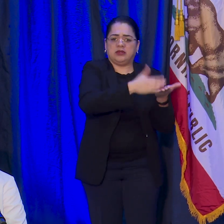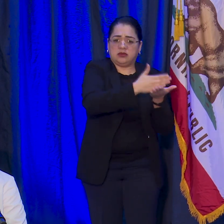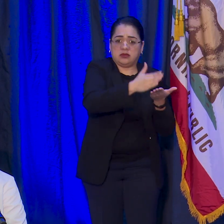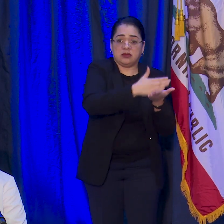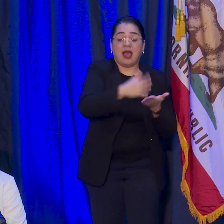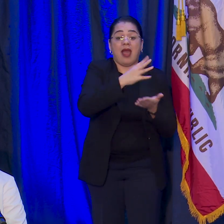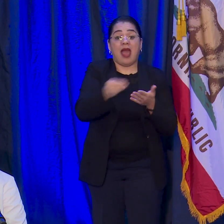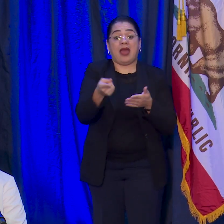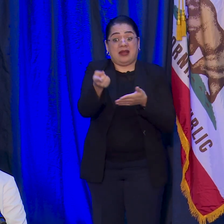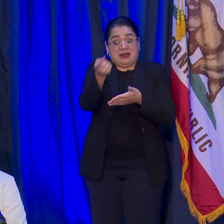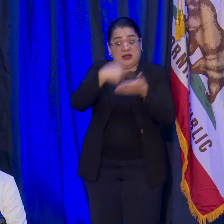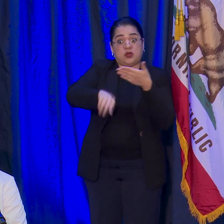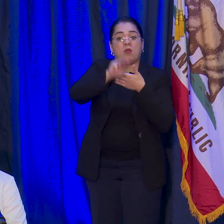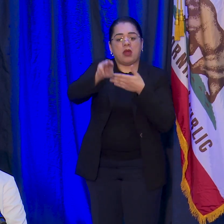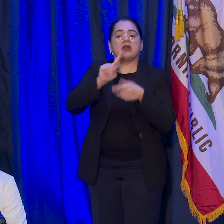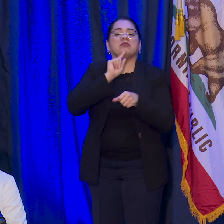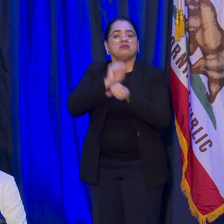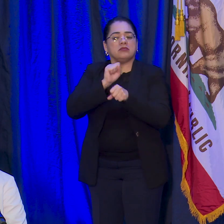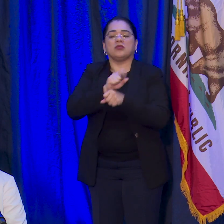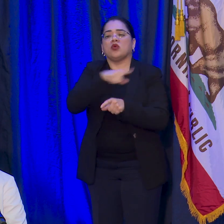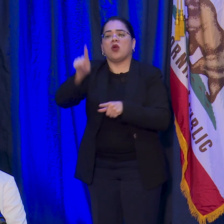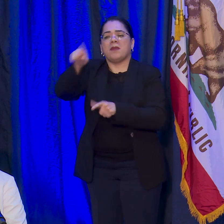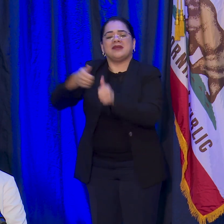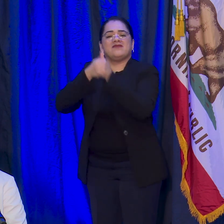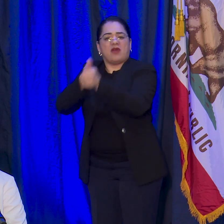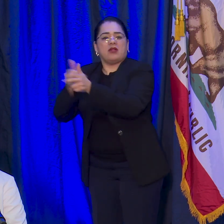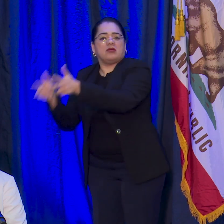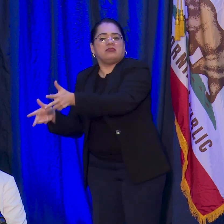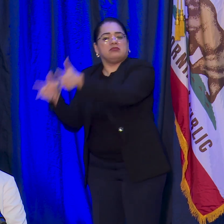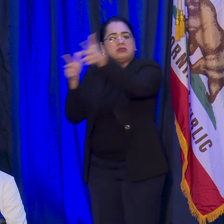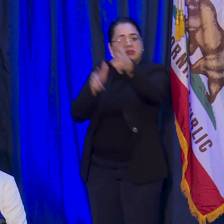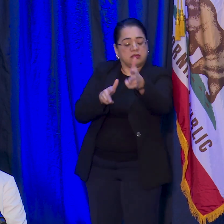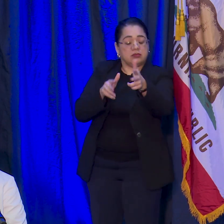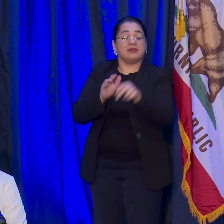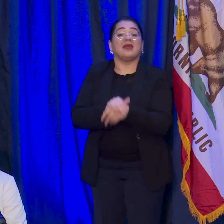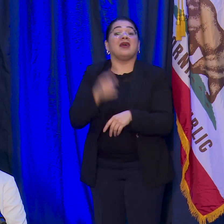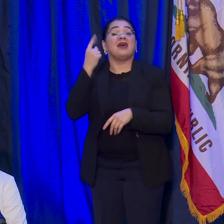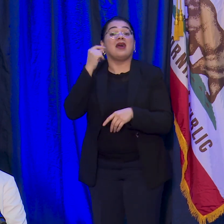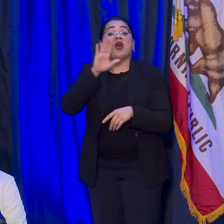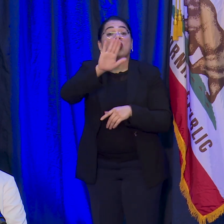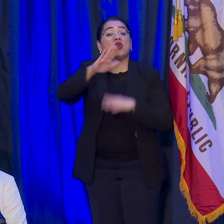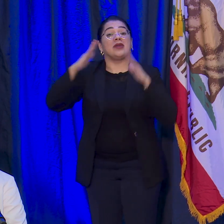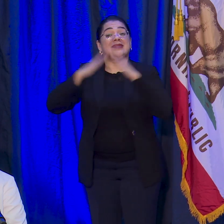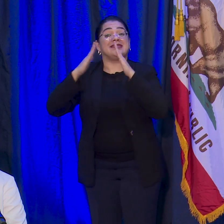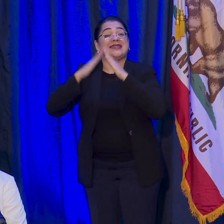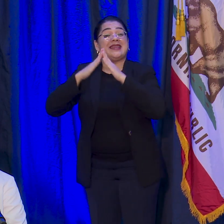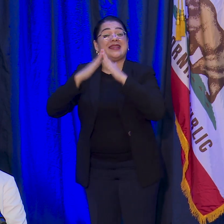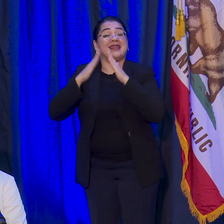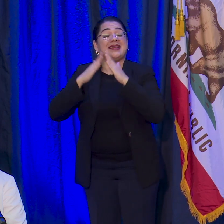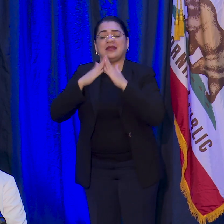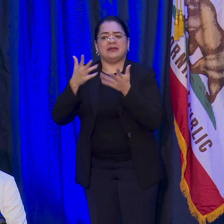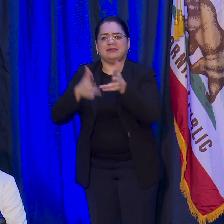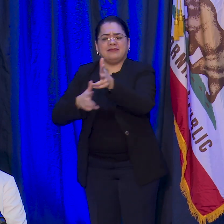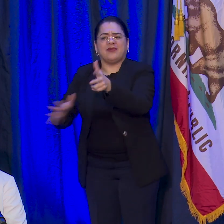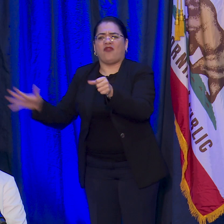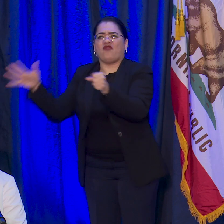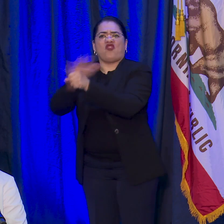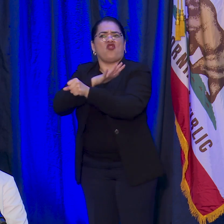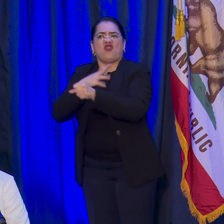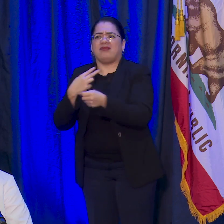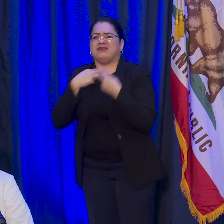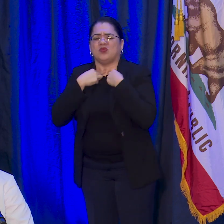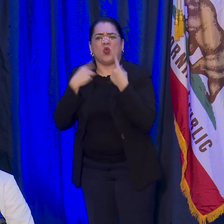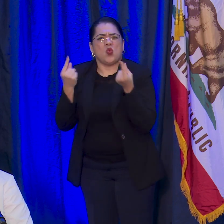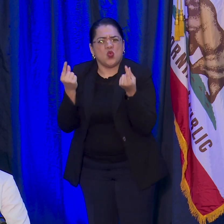However, if you are in a parking impacted area, we're here and trying to help. We have opened up a